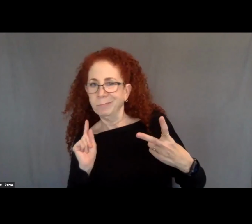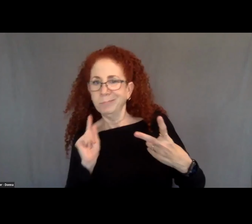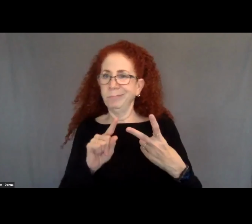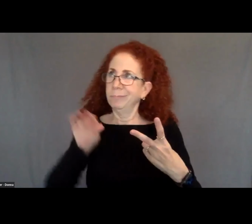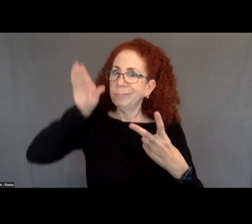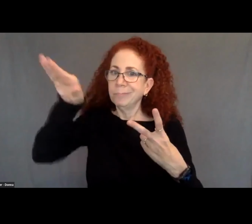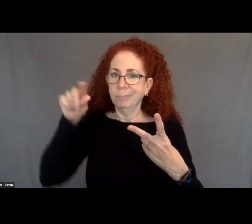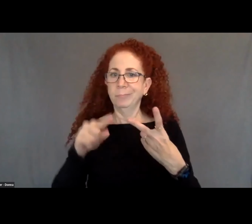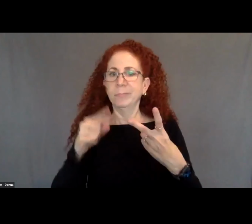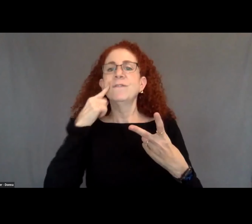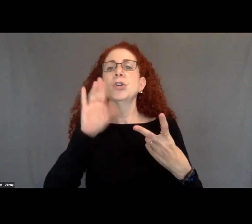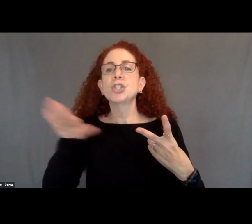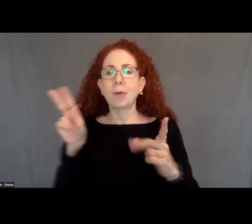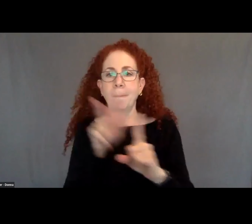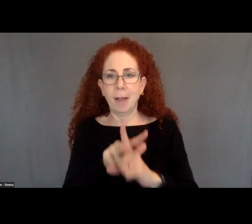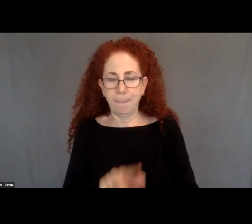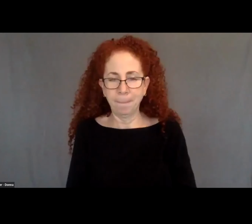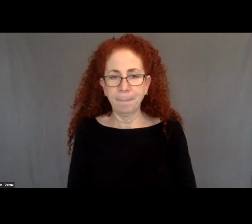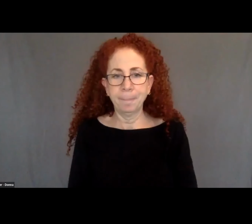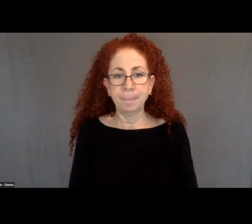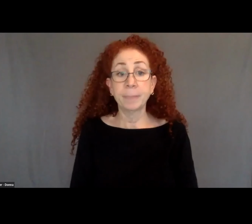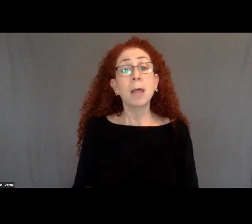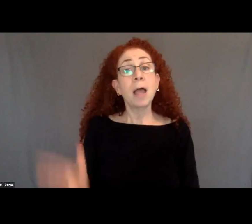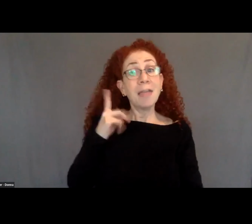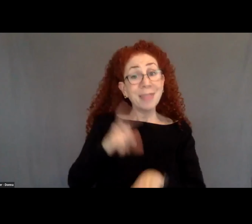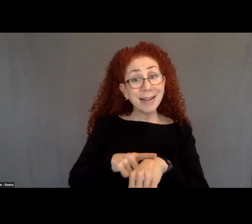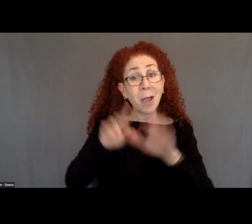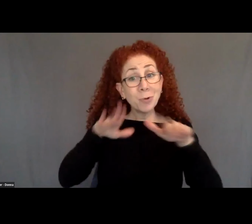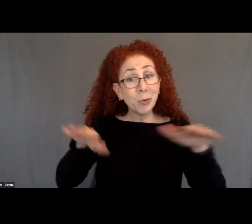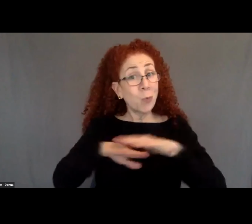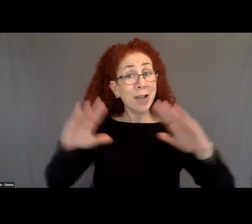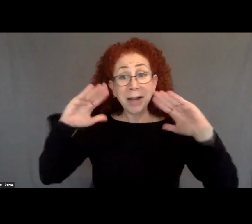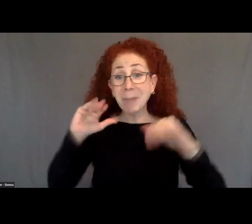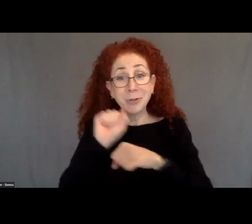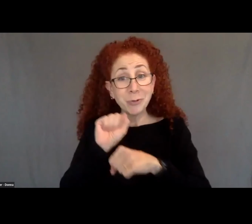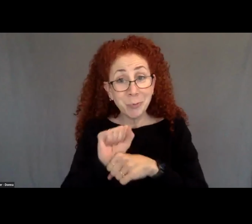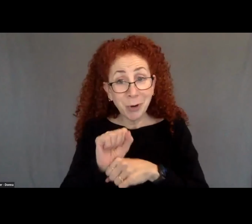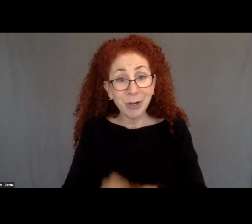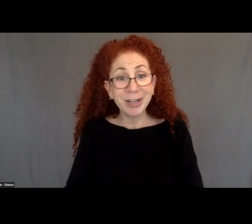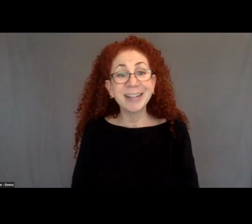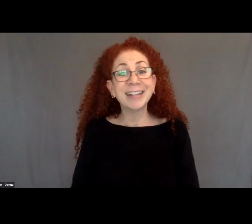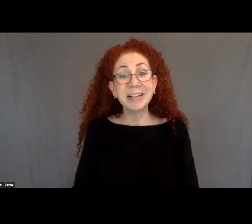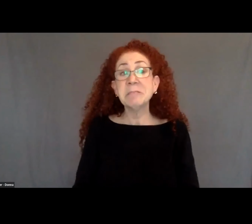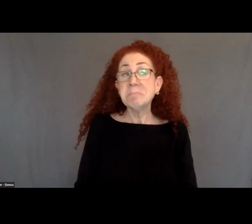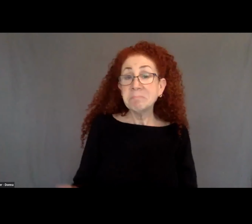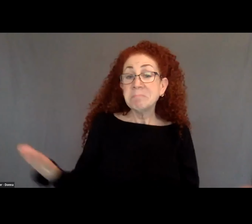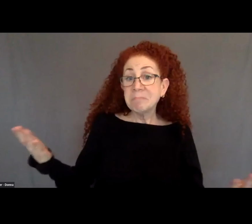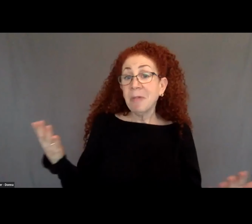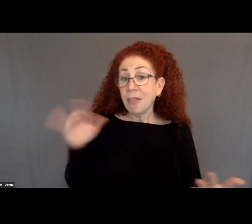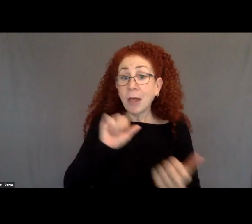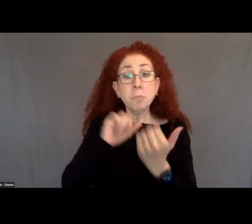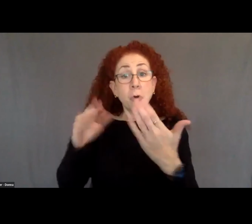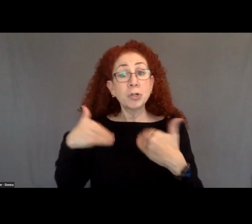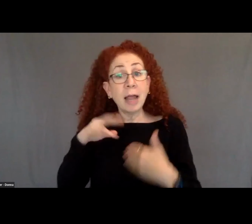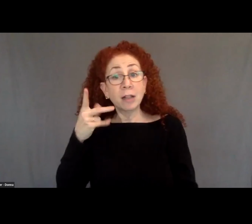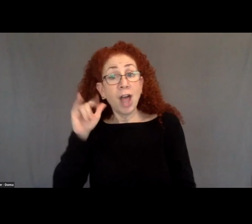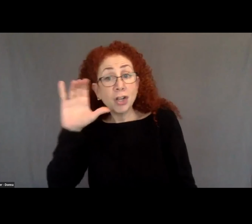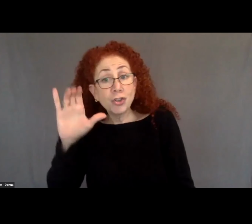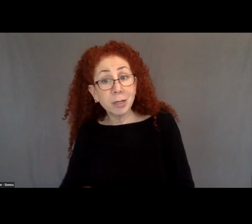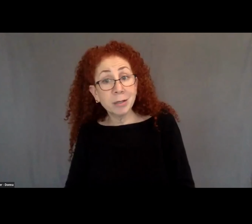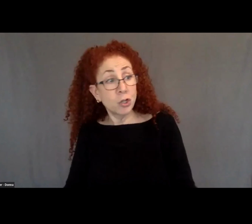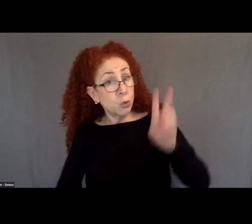issue. Now, in an era when children were not expected to work, this approach had some logic, right? To assess a child's ability